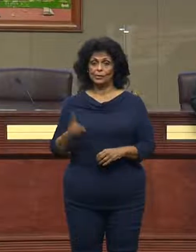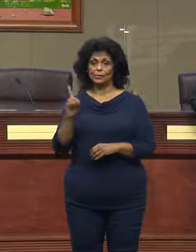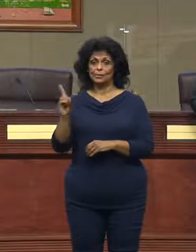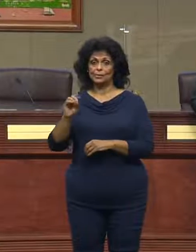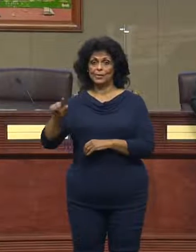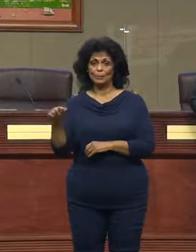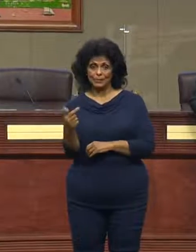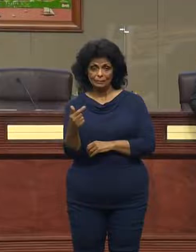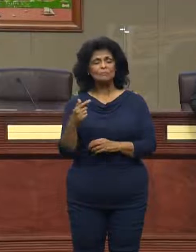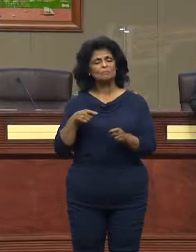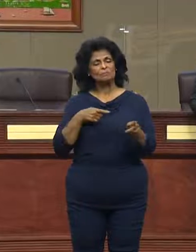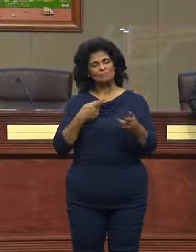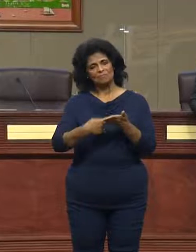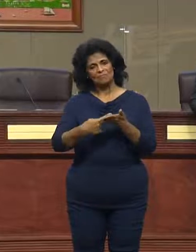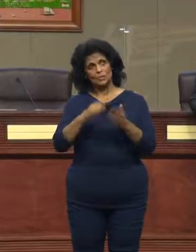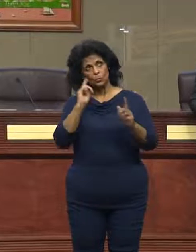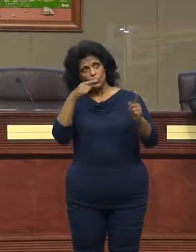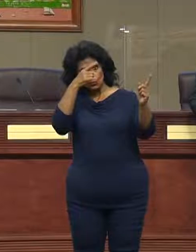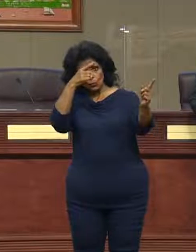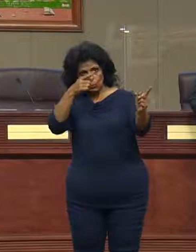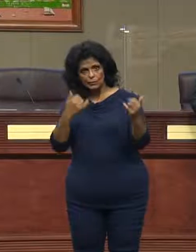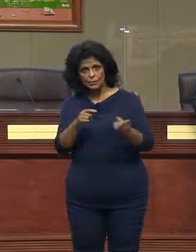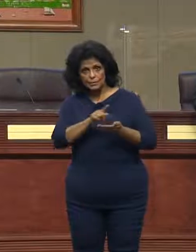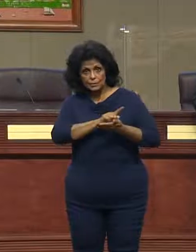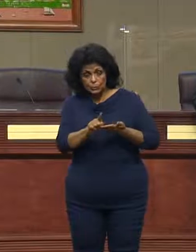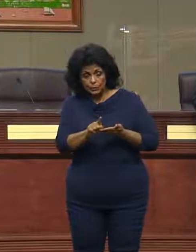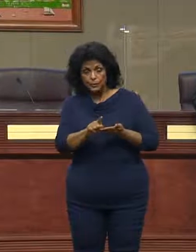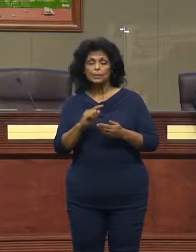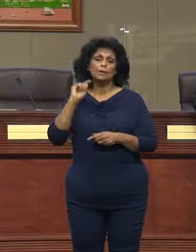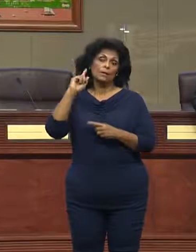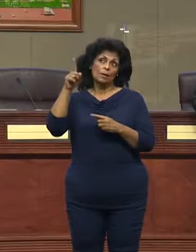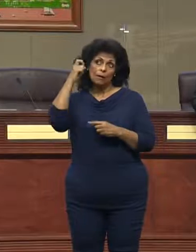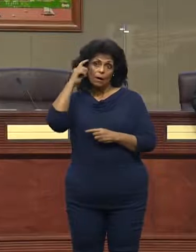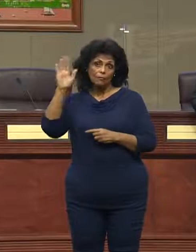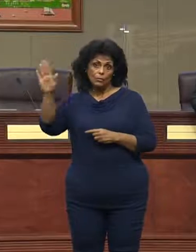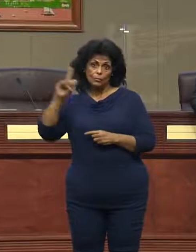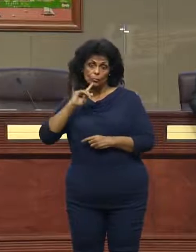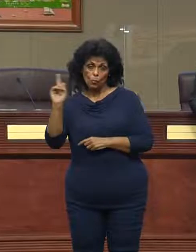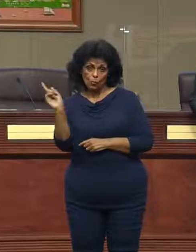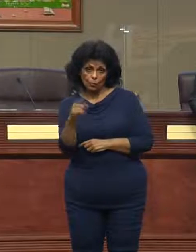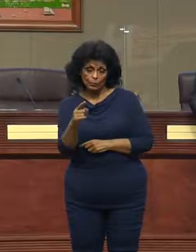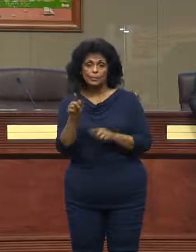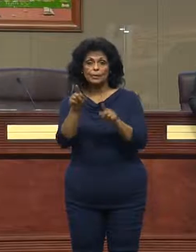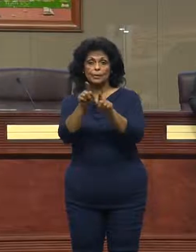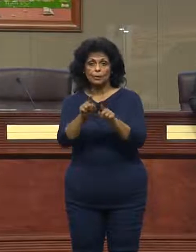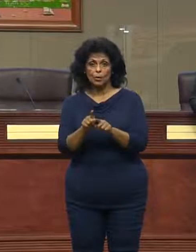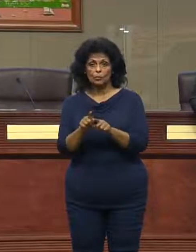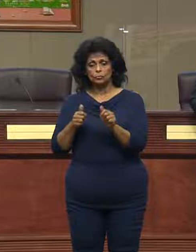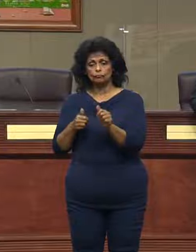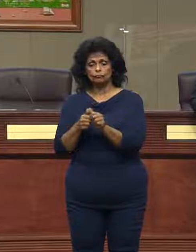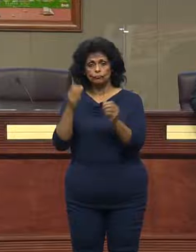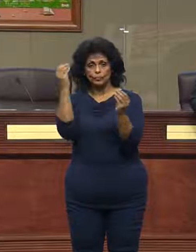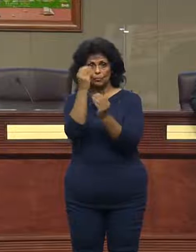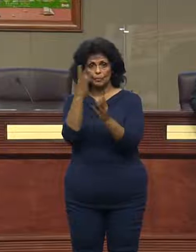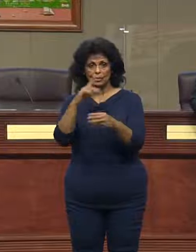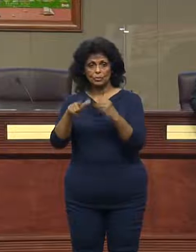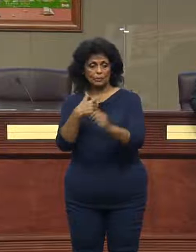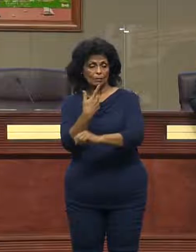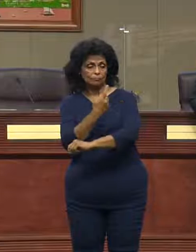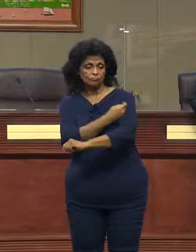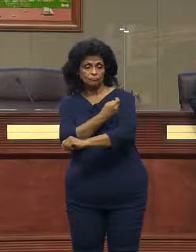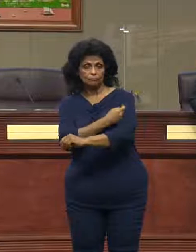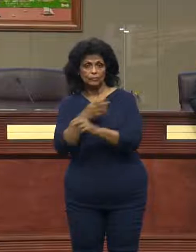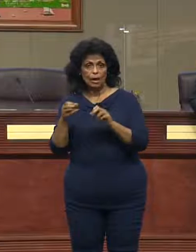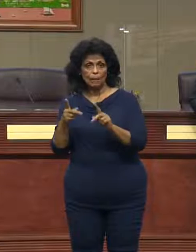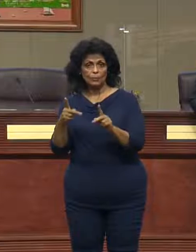our goals for the week, details on a gubernatorial executive order, and an update on opportunities for vaccinations